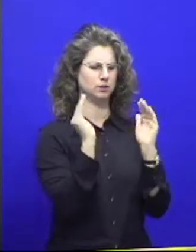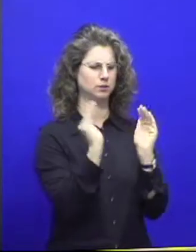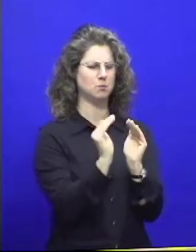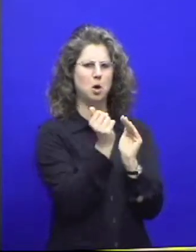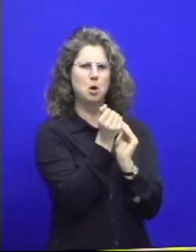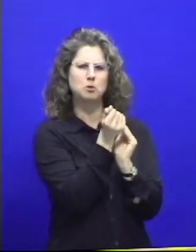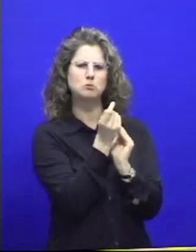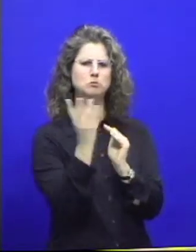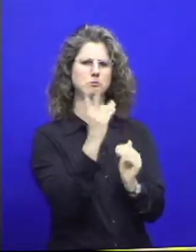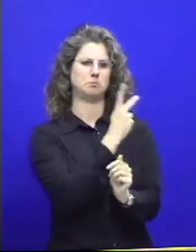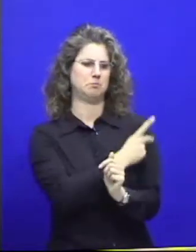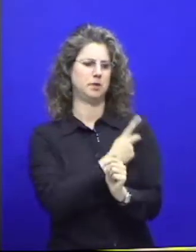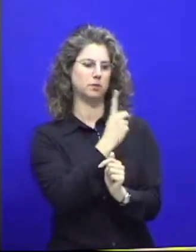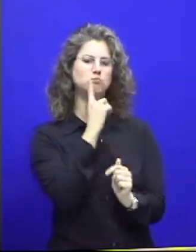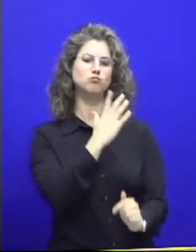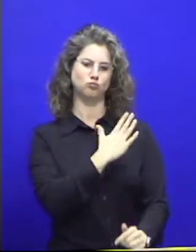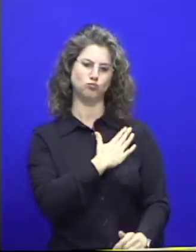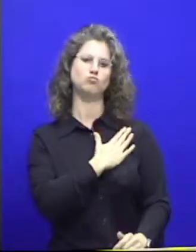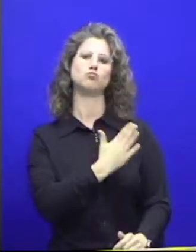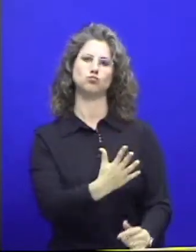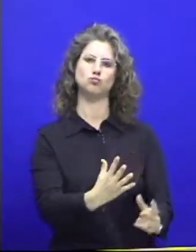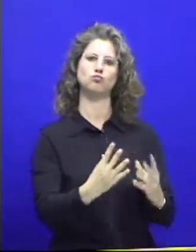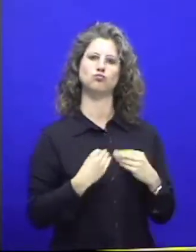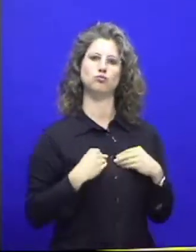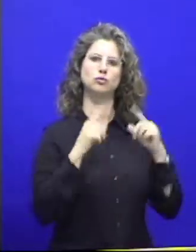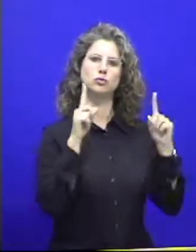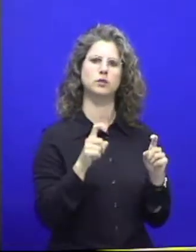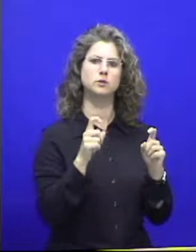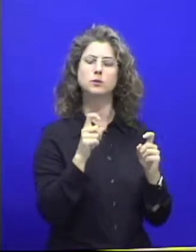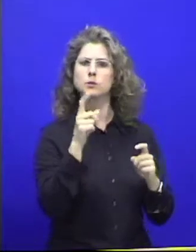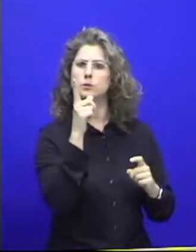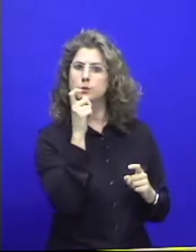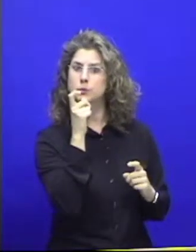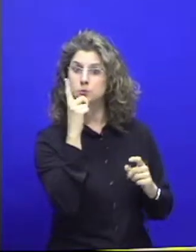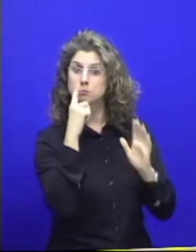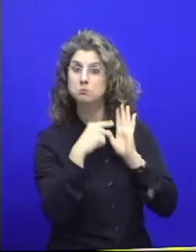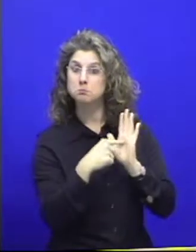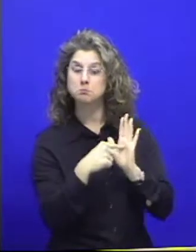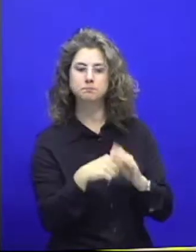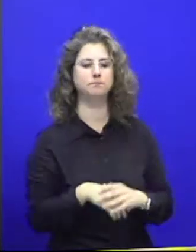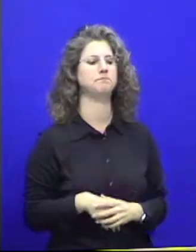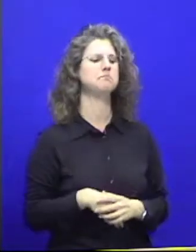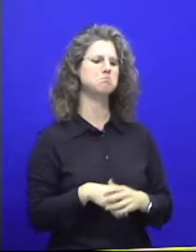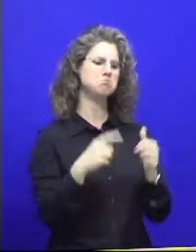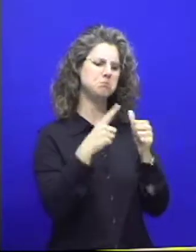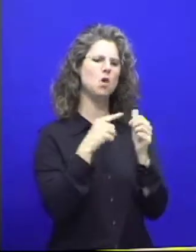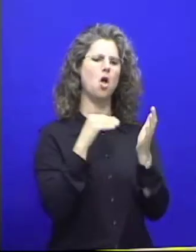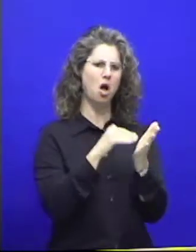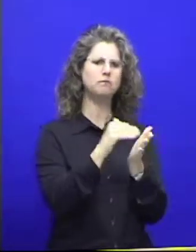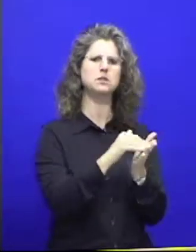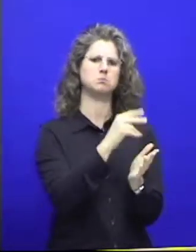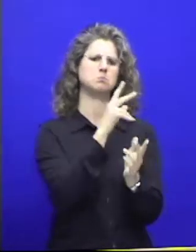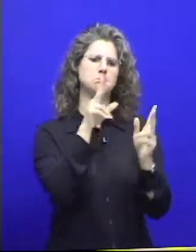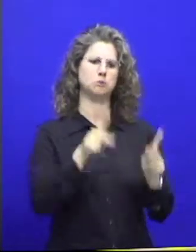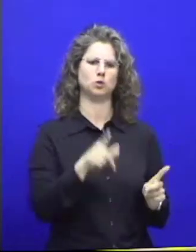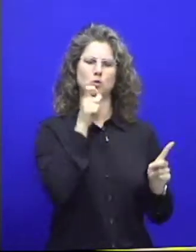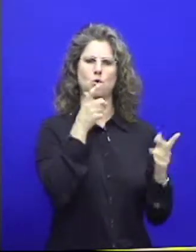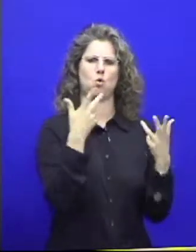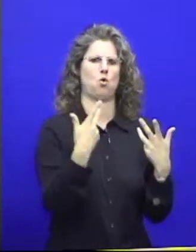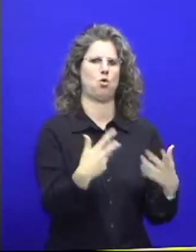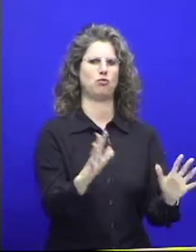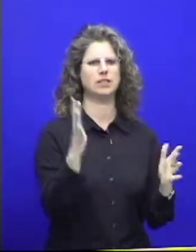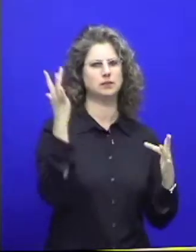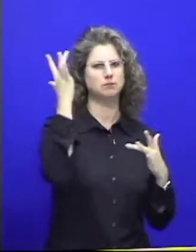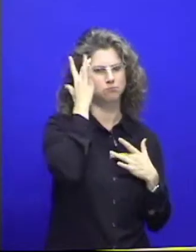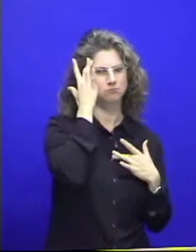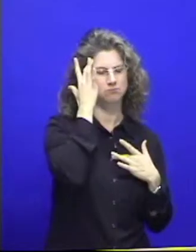patients who are willing to test this new drug. Now, who would that be? Well, often it's a patient who already has this disease,